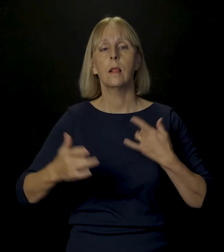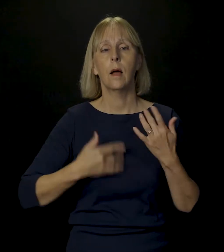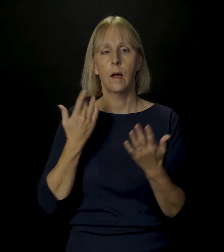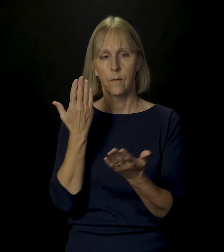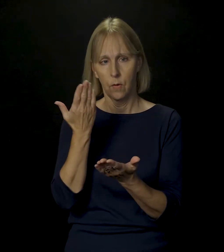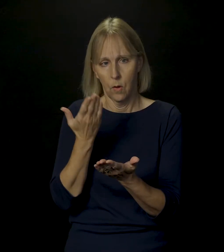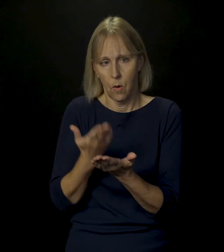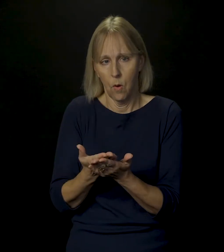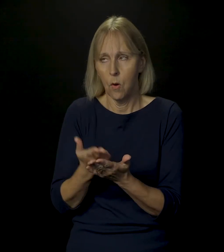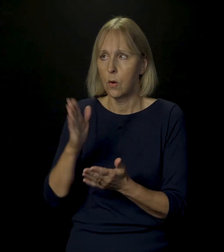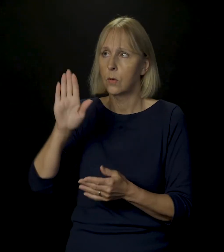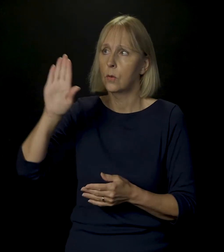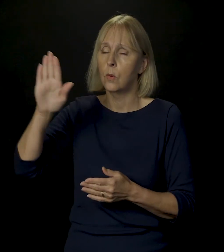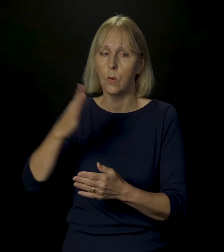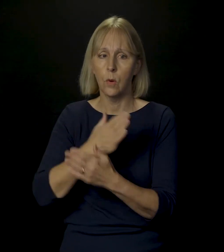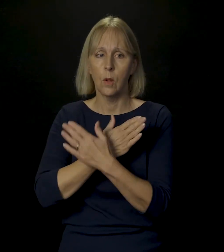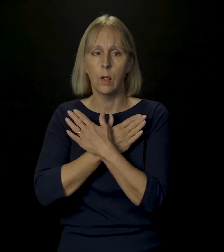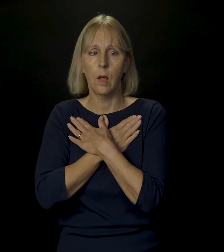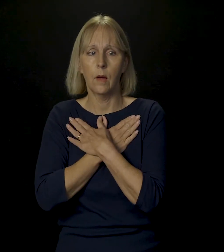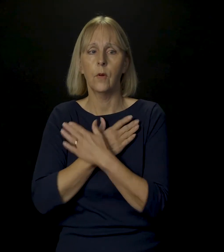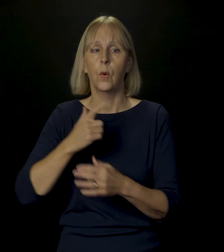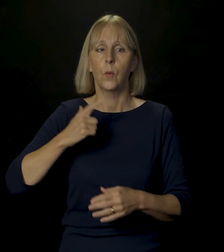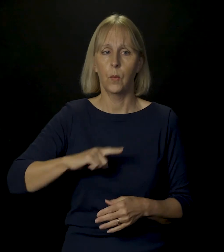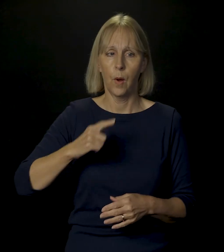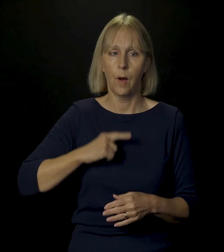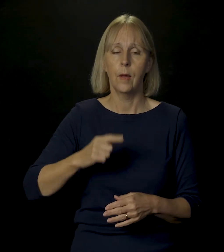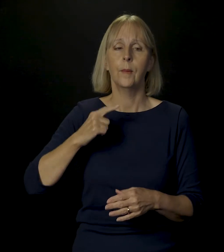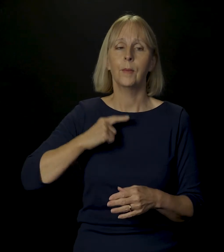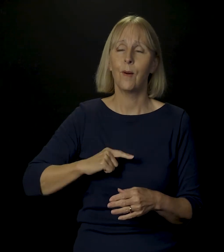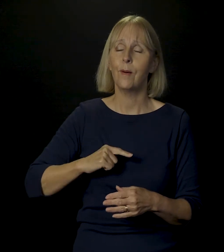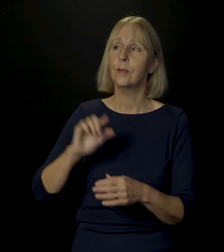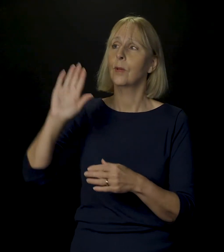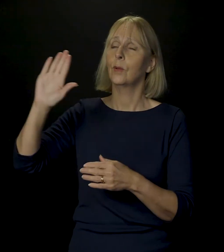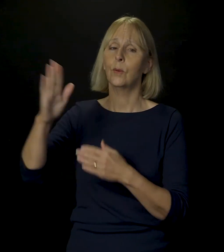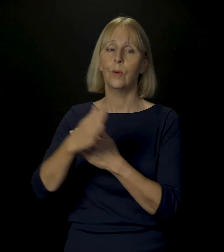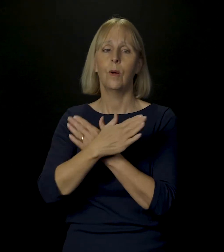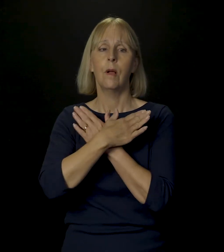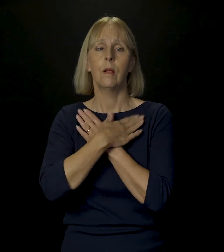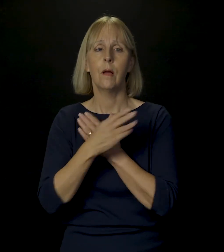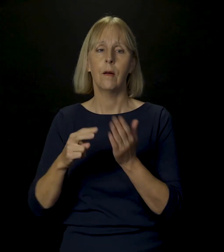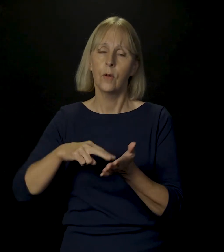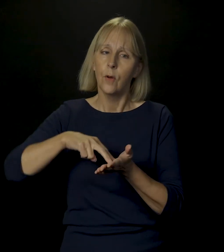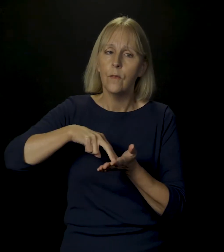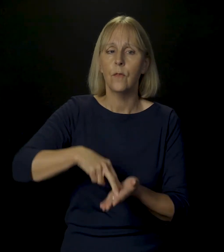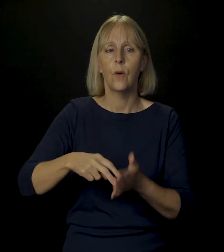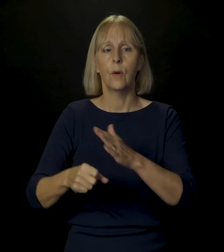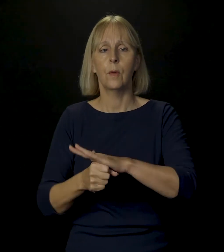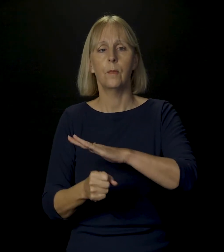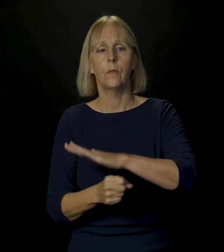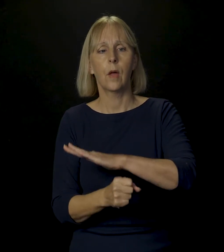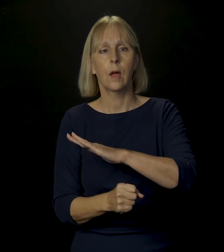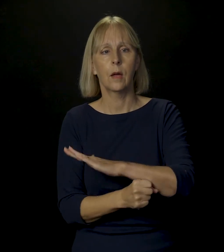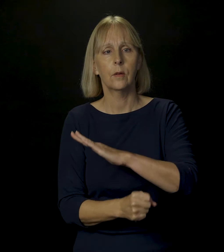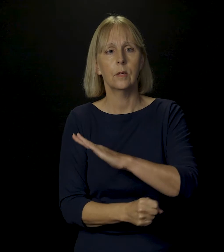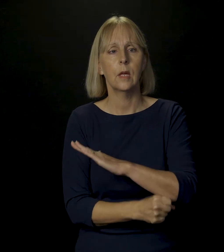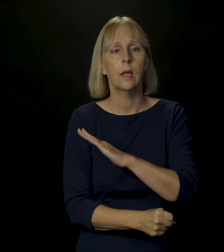My Life Upon Your Love It Is A